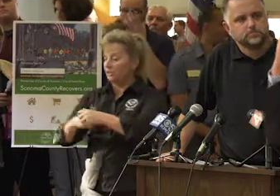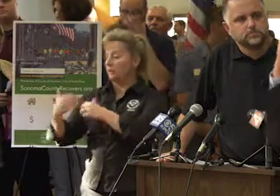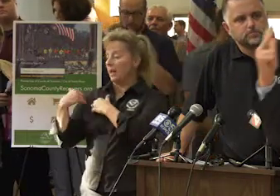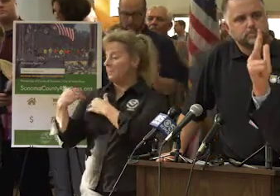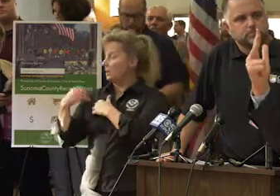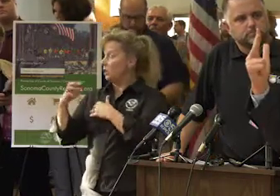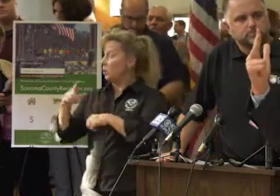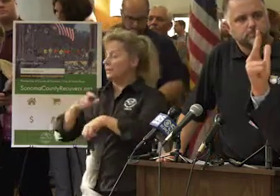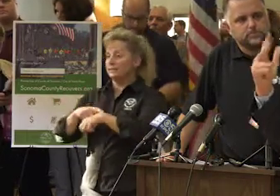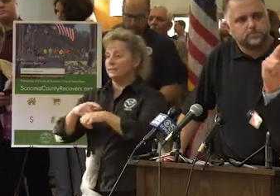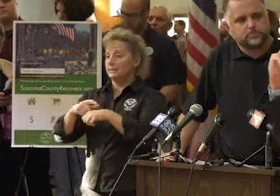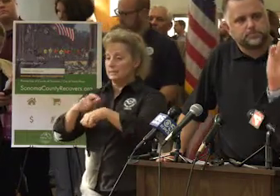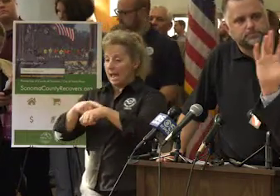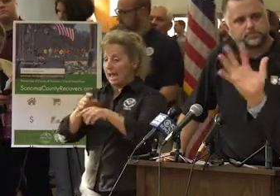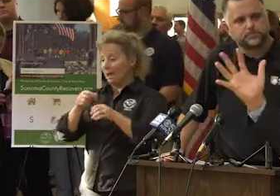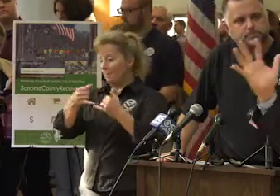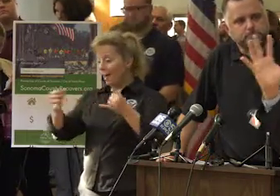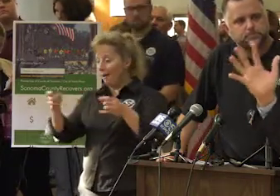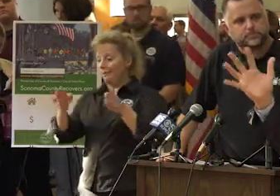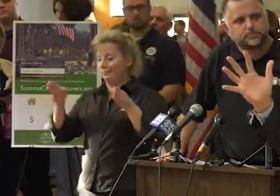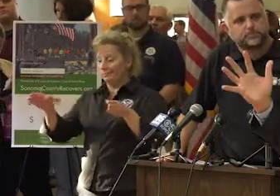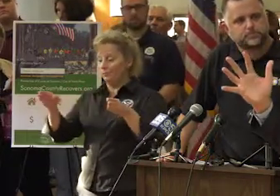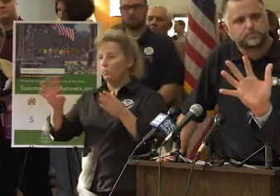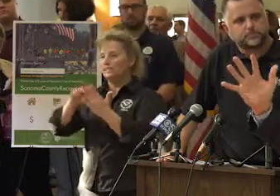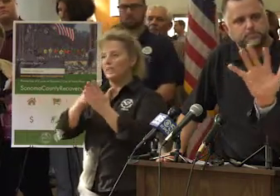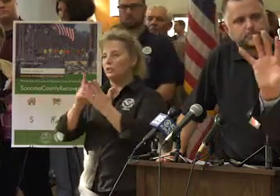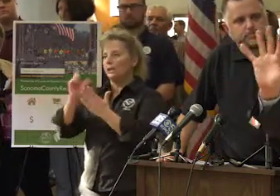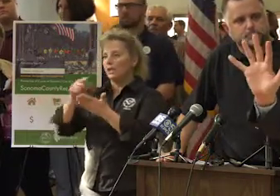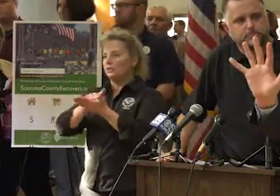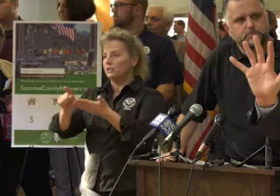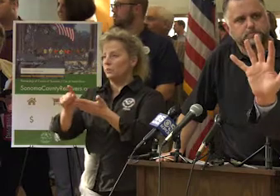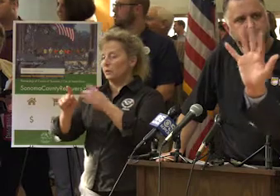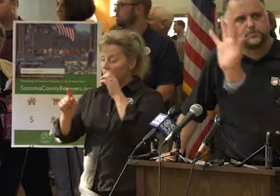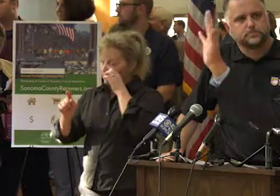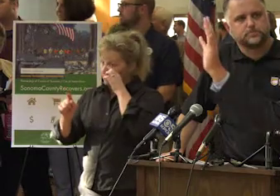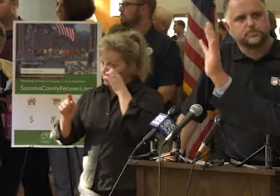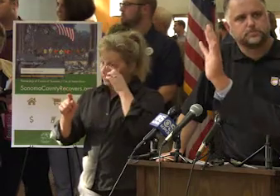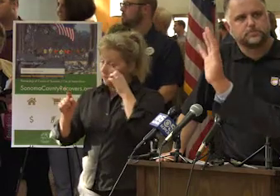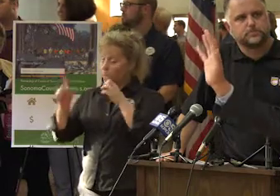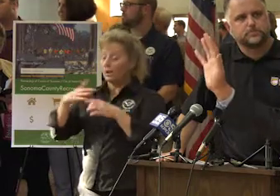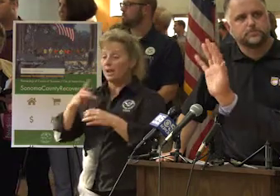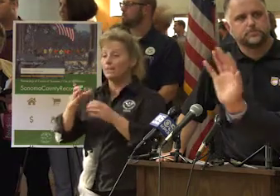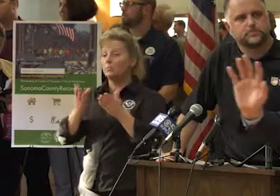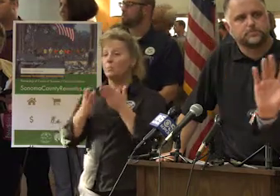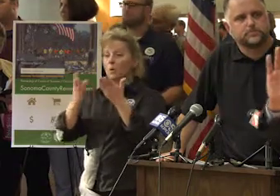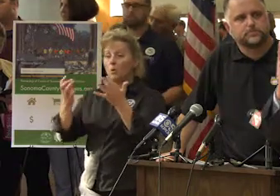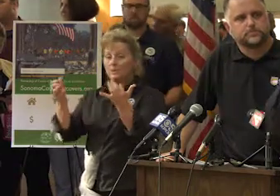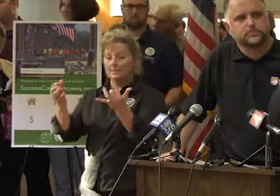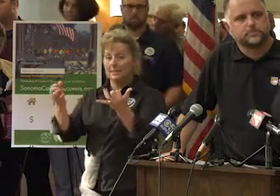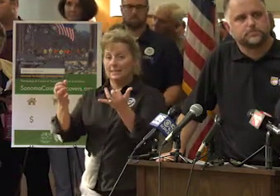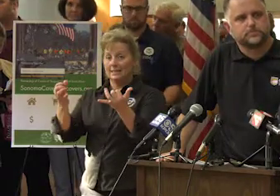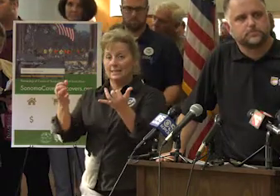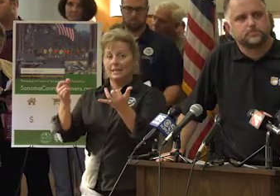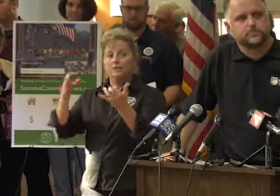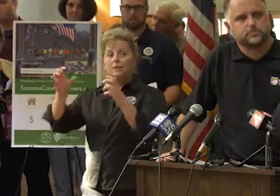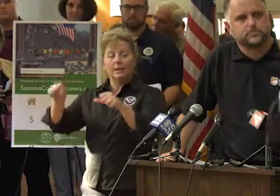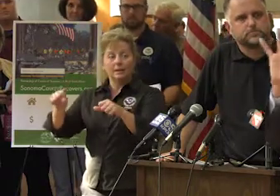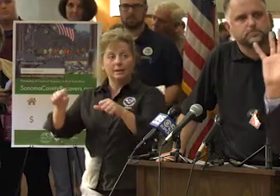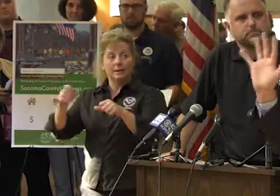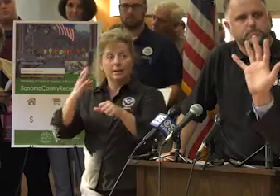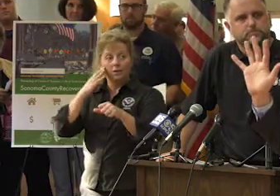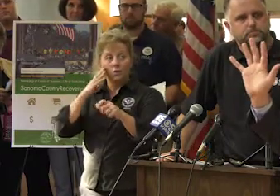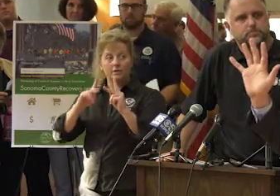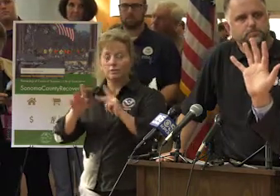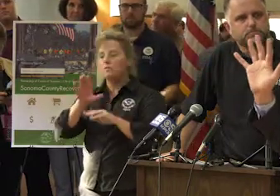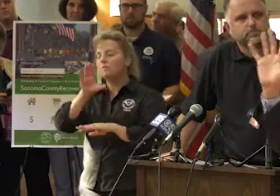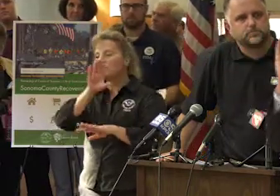liability or timeline. We'll get that scheduled for later this week. But what I'd like to be able to propose is just, if we can, and I know